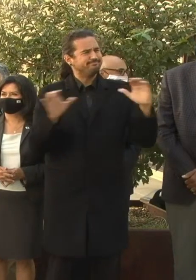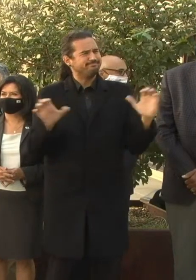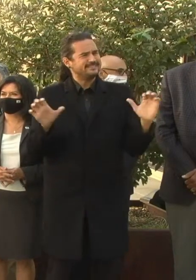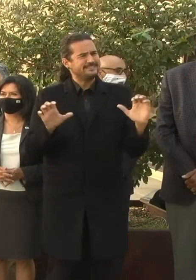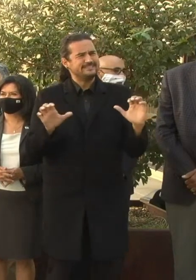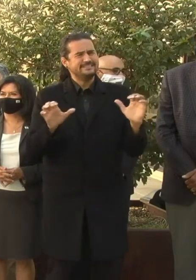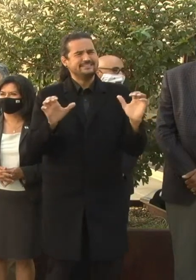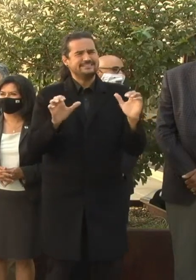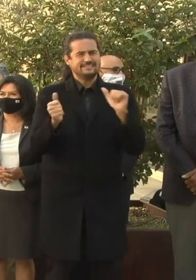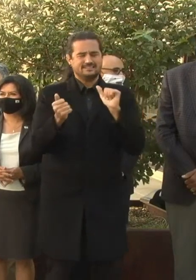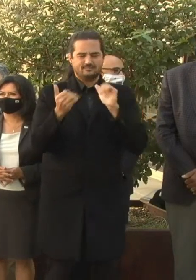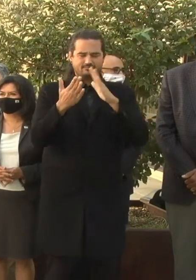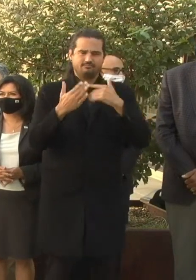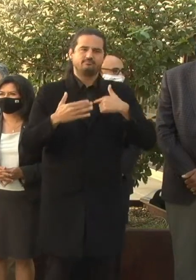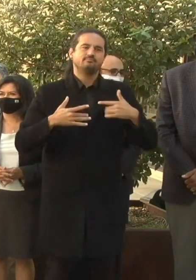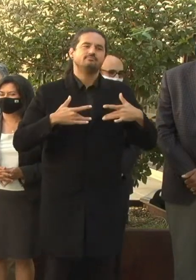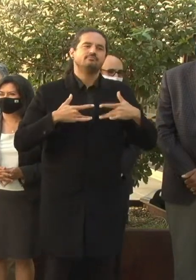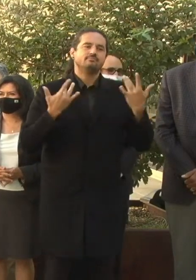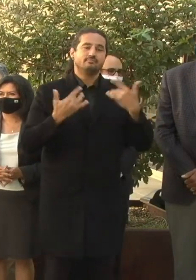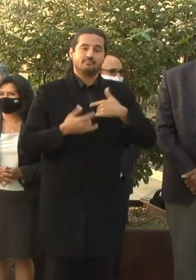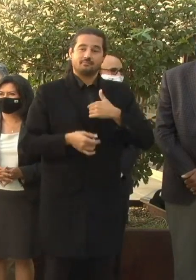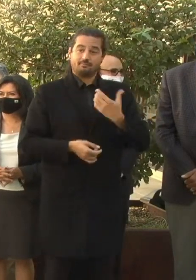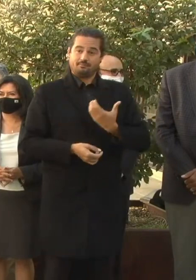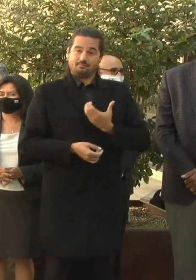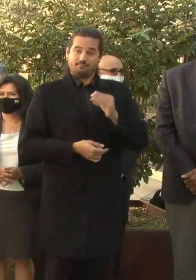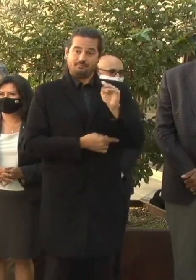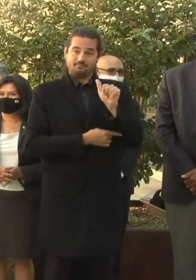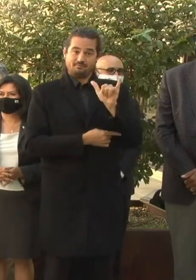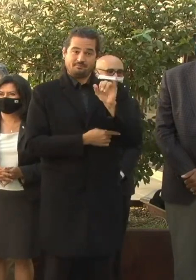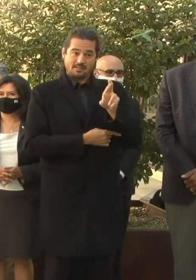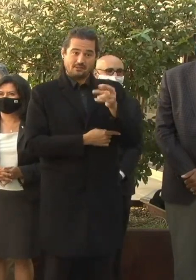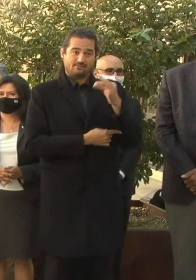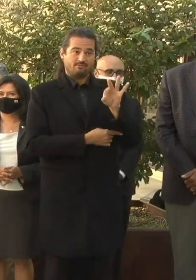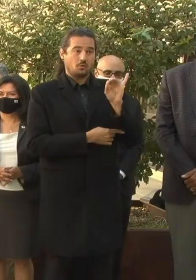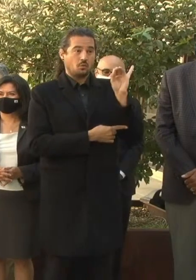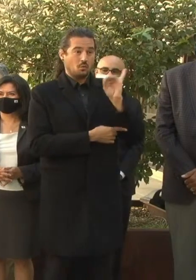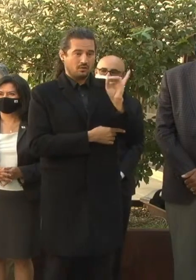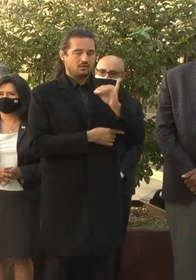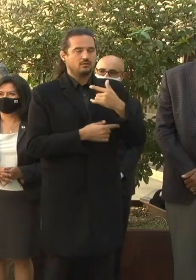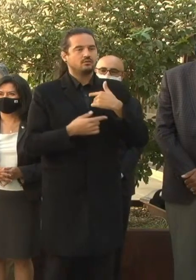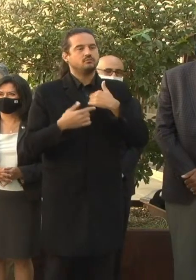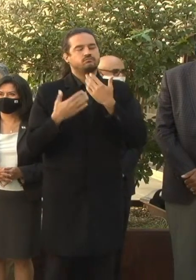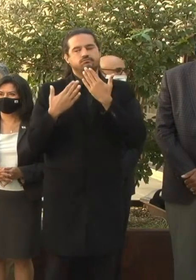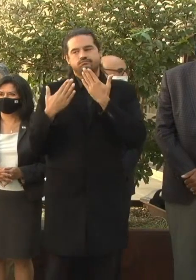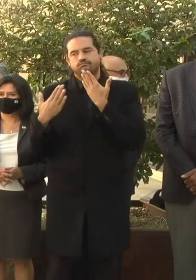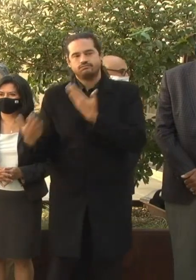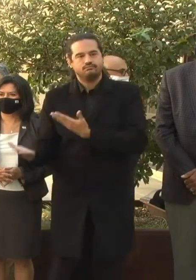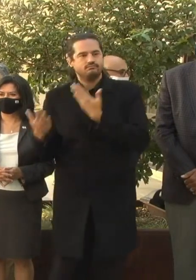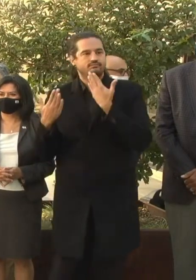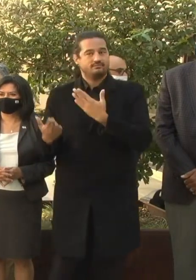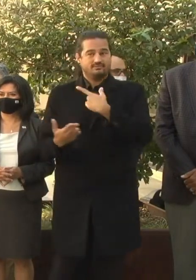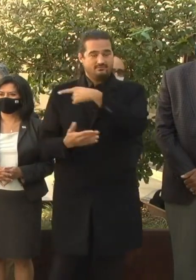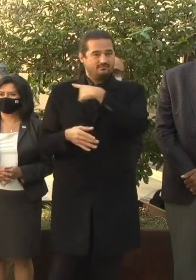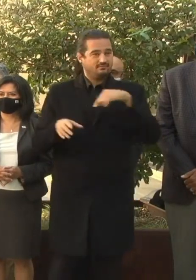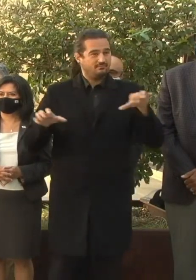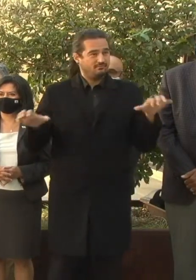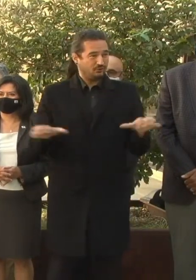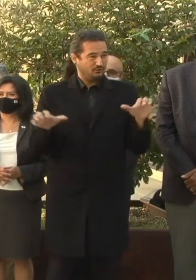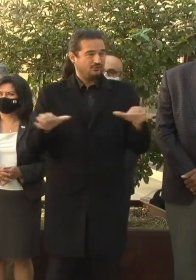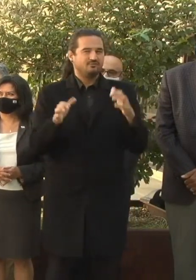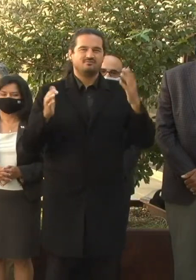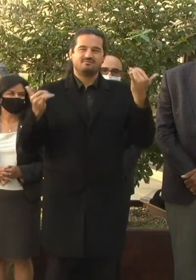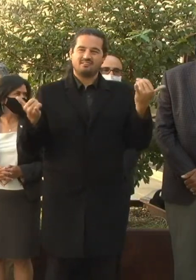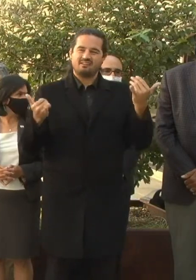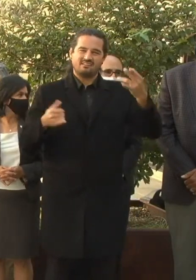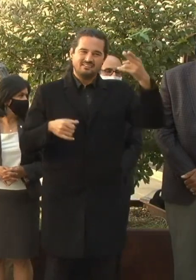express my deep gratitude to your leadership on this historic day. And of course, someone who has